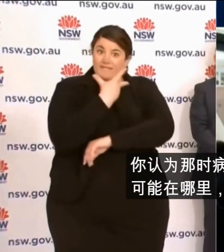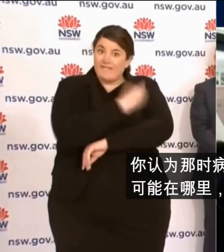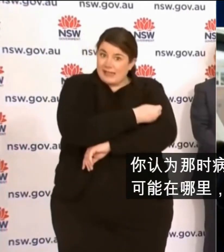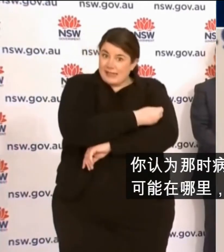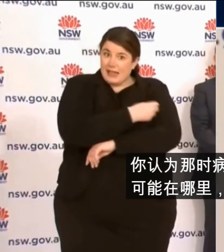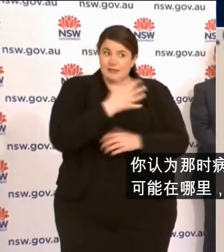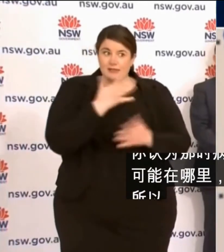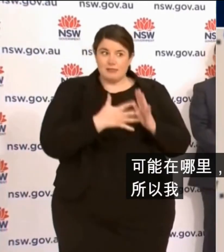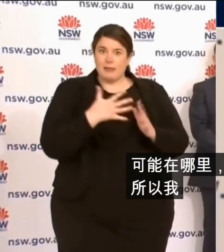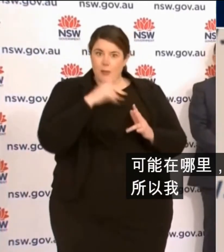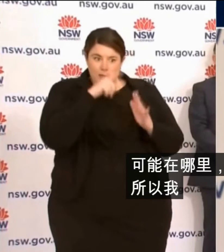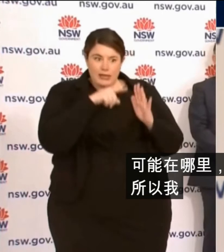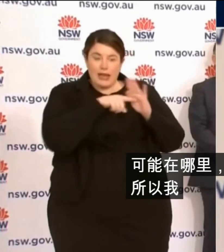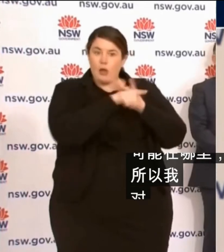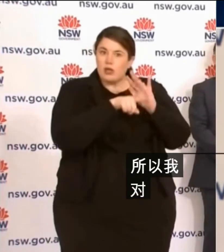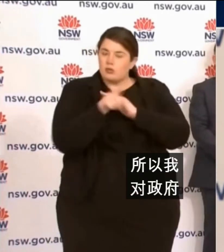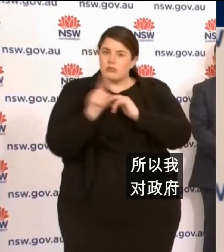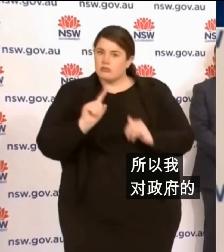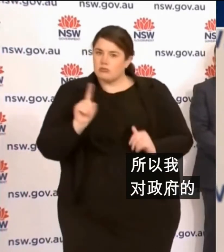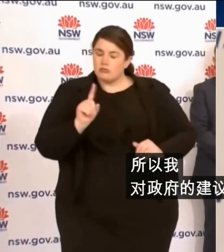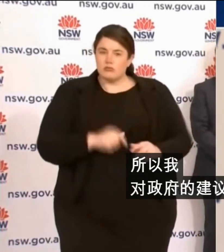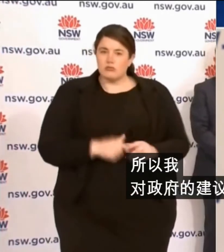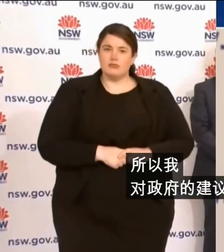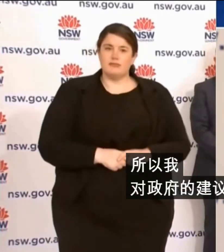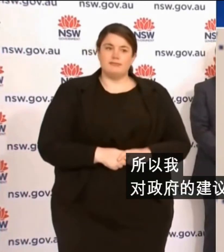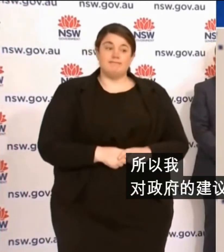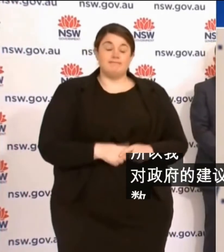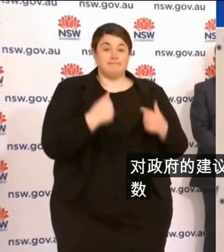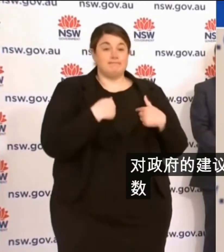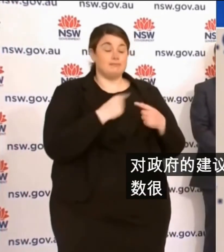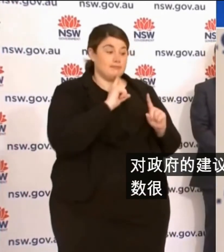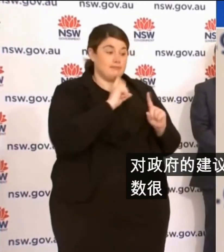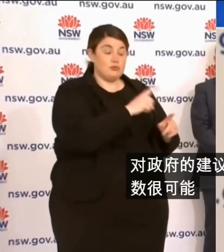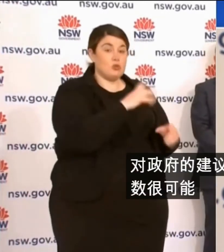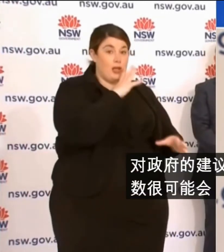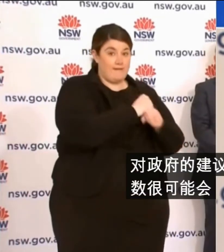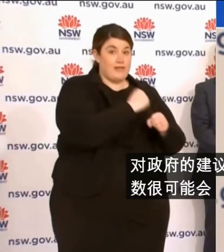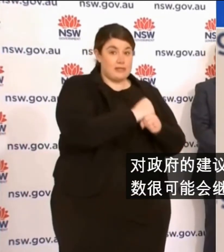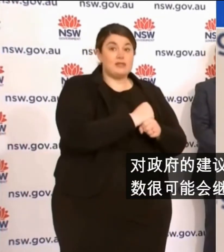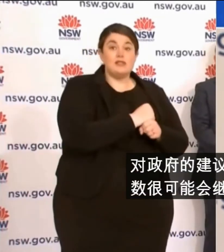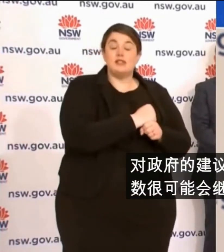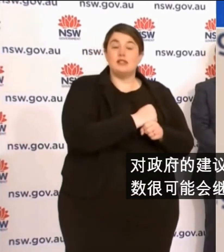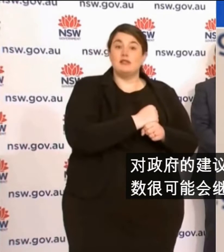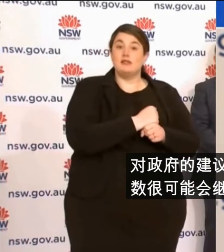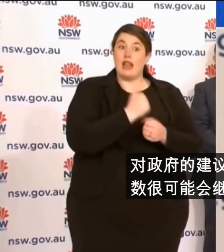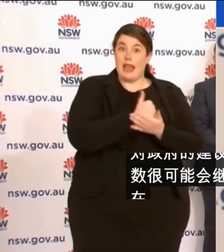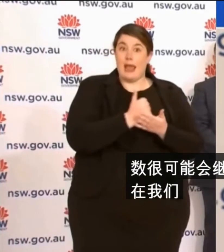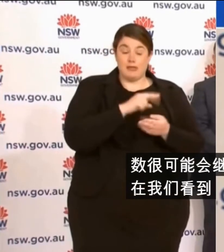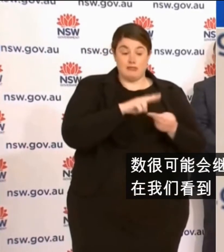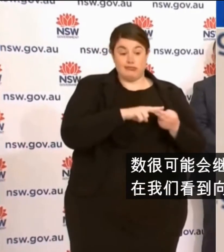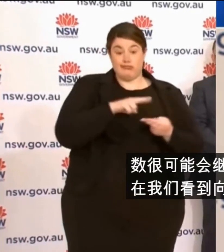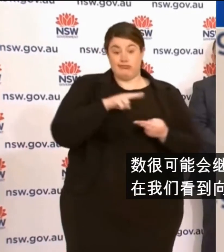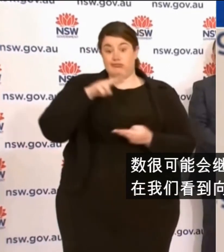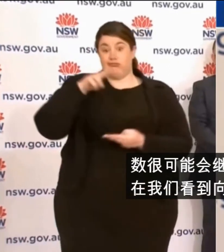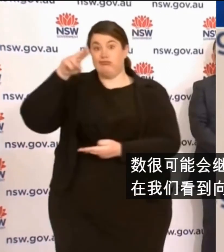advice? So my advice to government is that the case numbers may well continue to go up